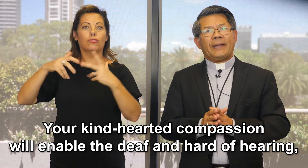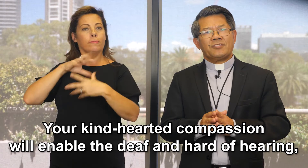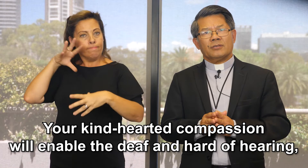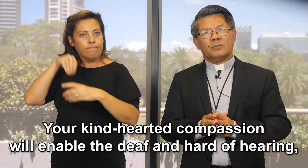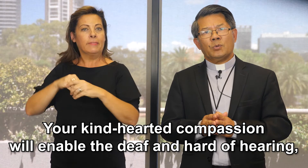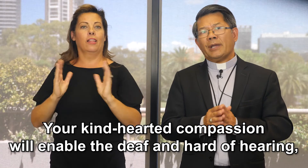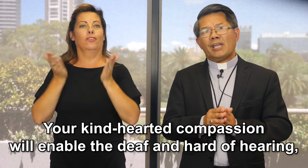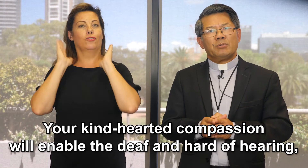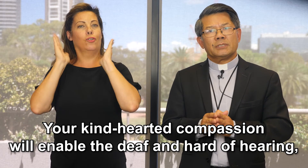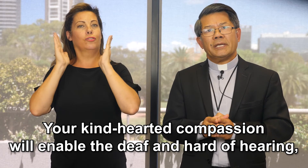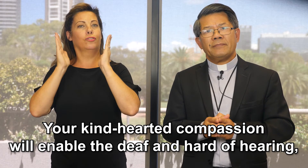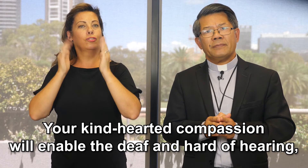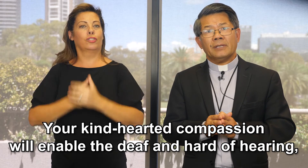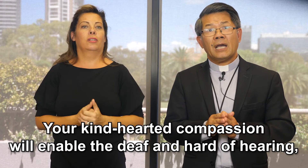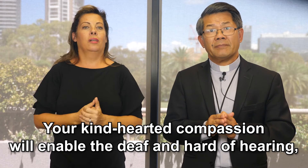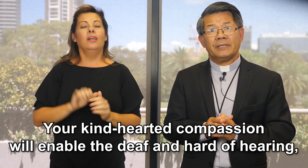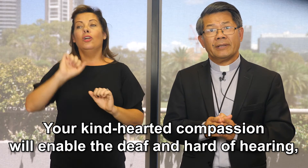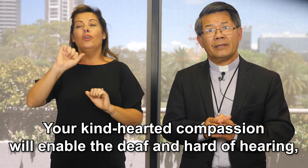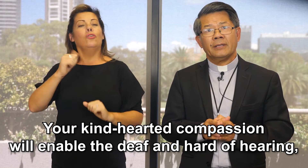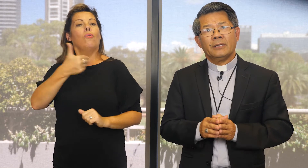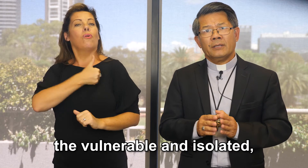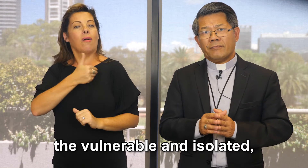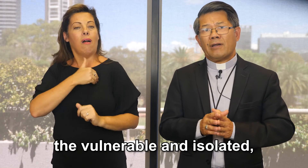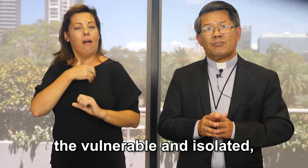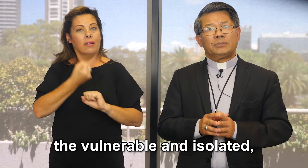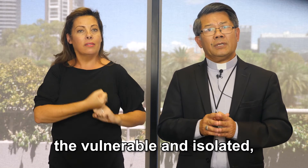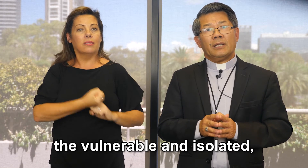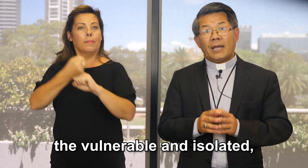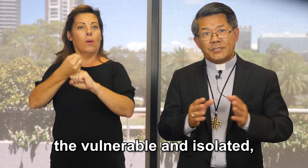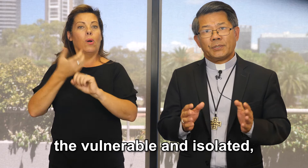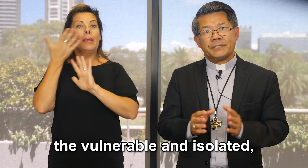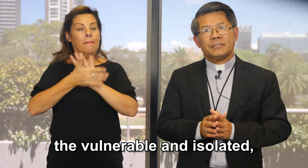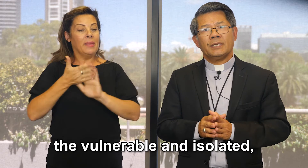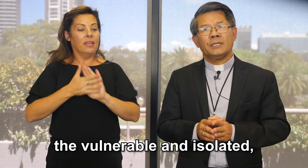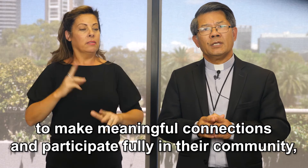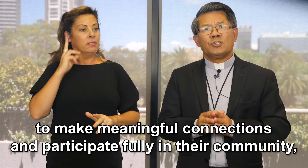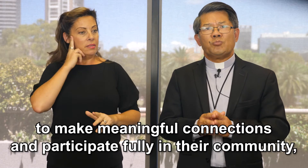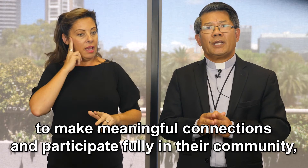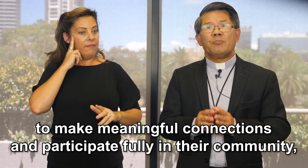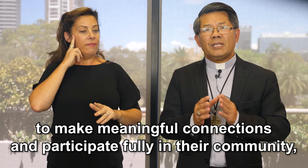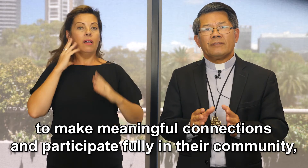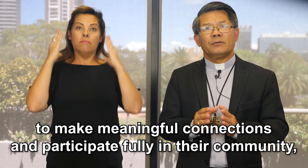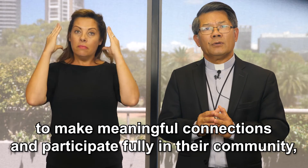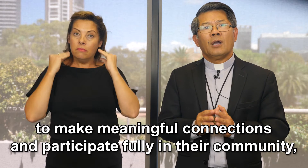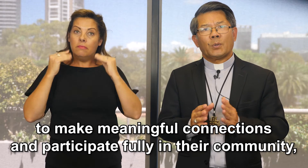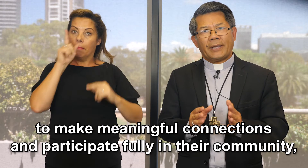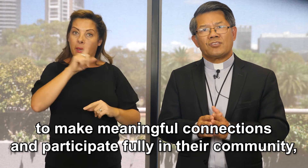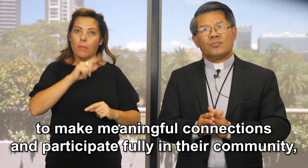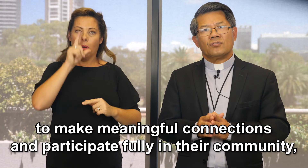kind-hearted compassion will enable the deaf and hard of hearing, the vulnerable and isolated, to make